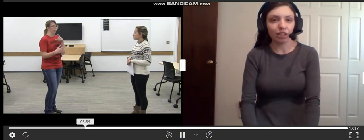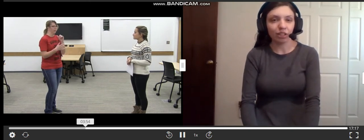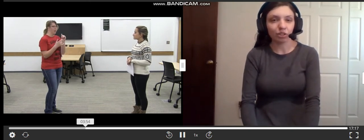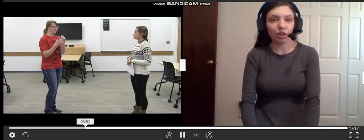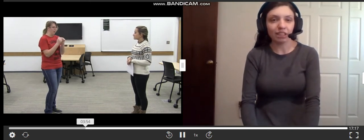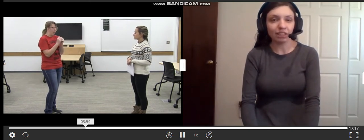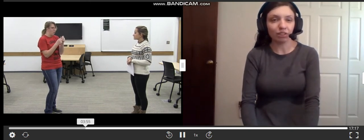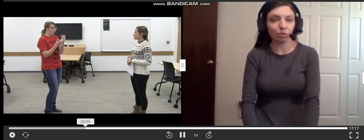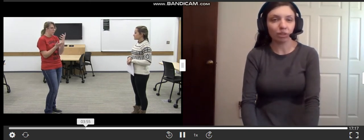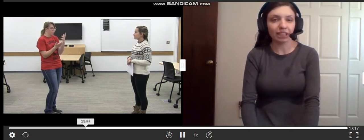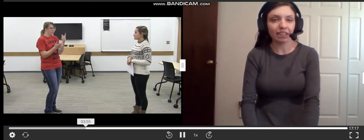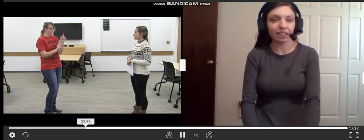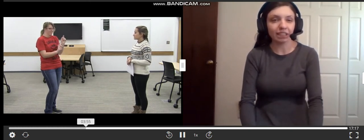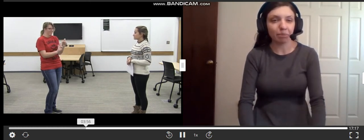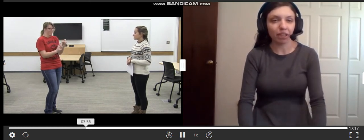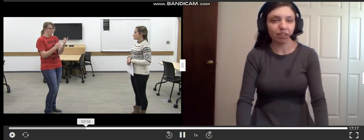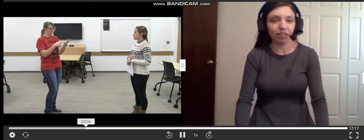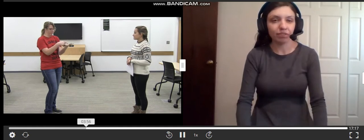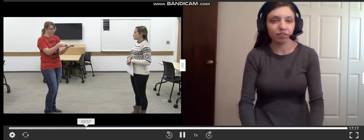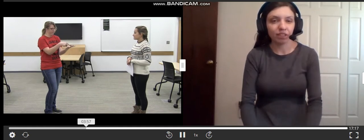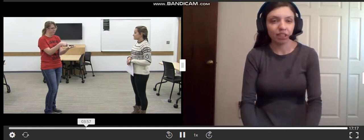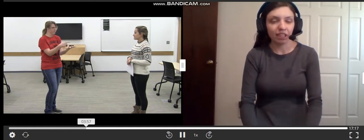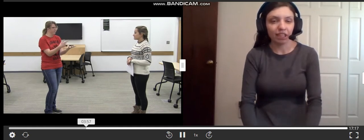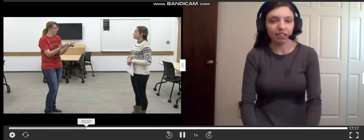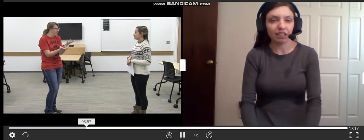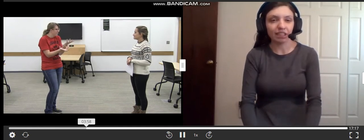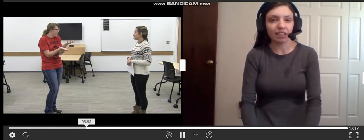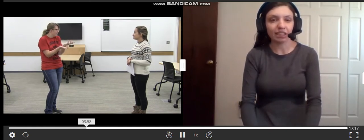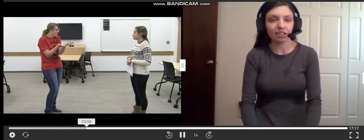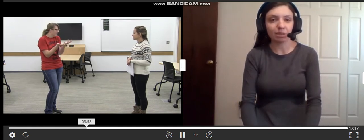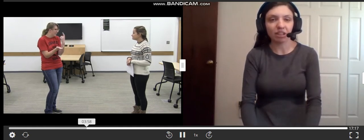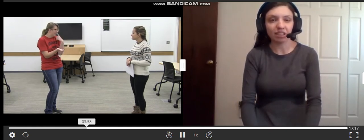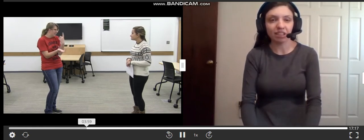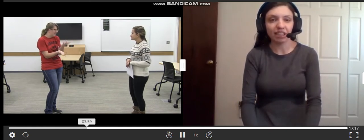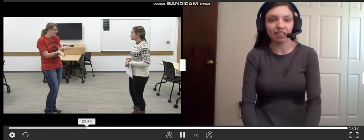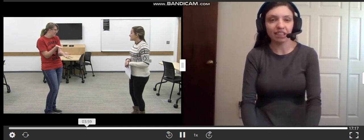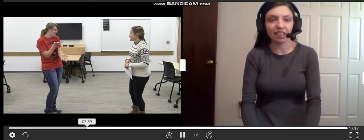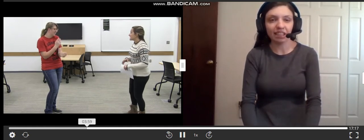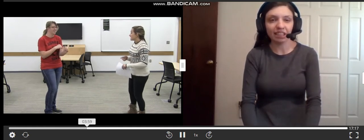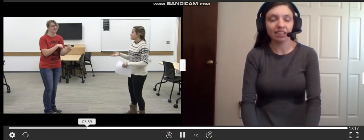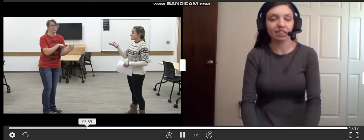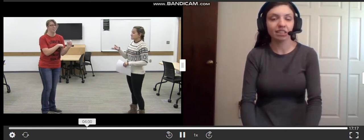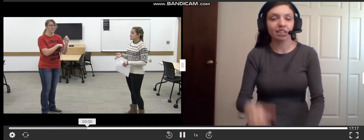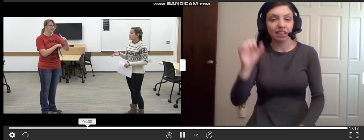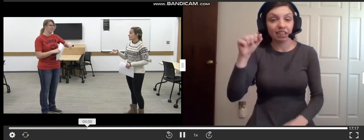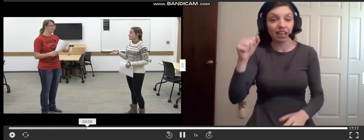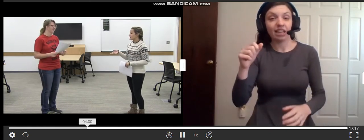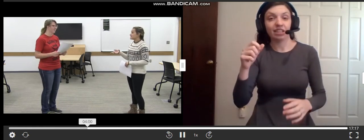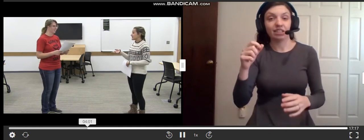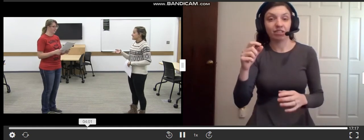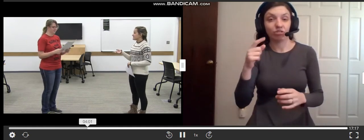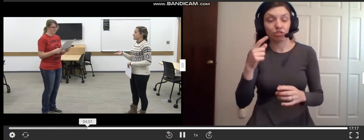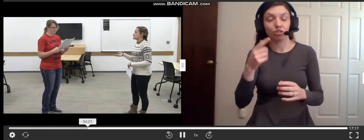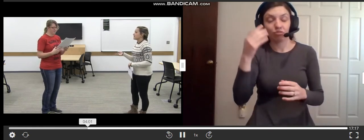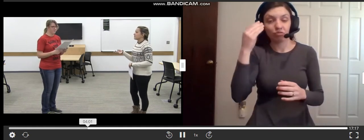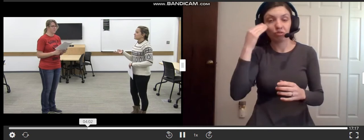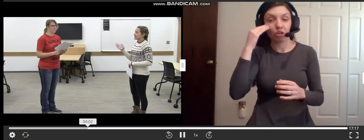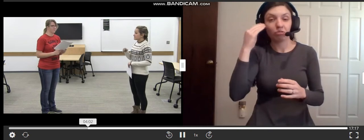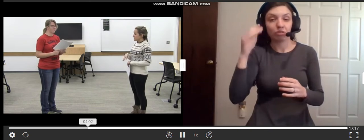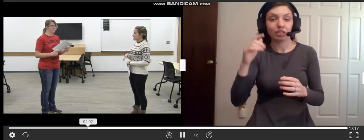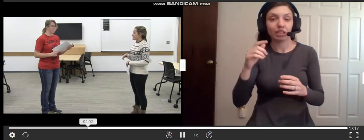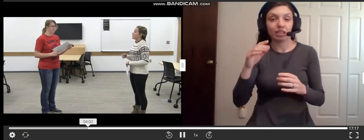the queen goes crazy and feels really guilty about it. And she thinks there's spots on her hands, I think. Yeah. So you got the basic idea.